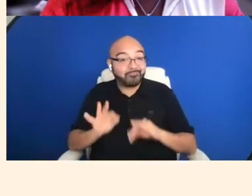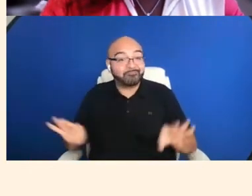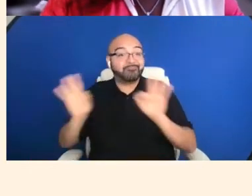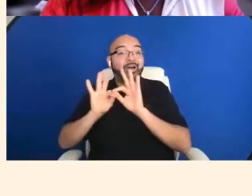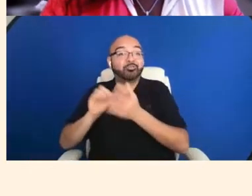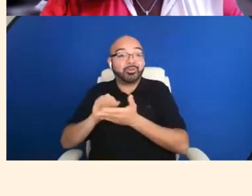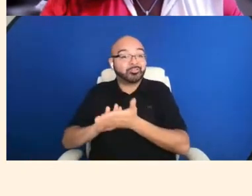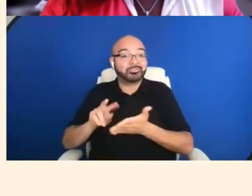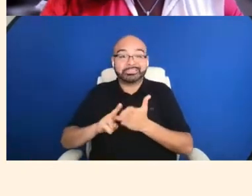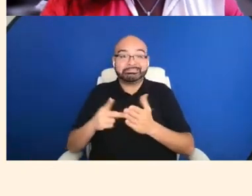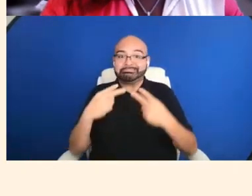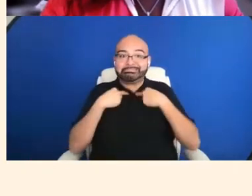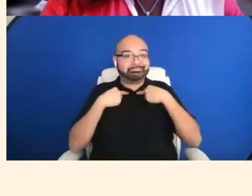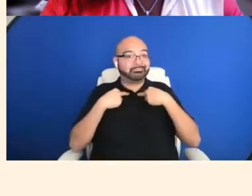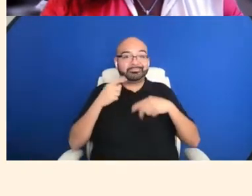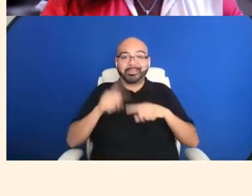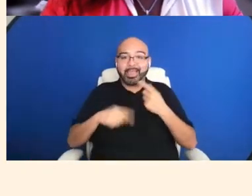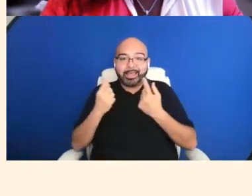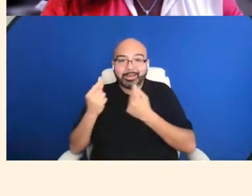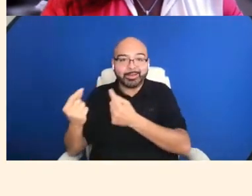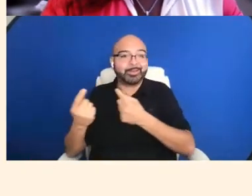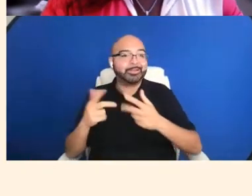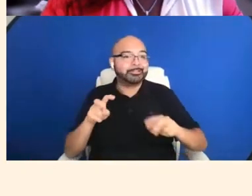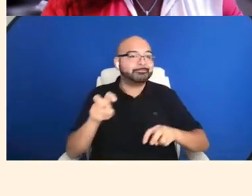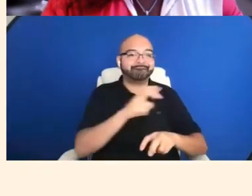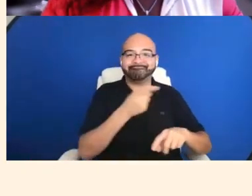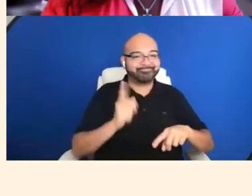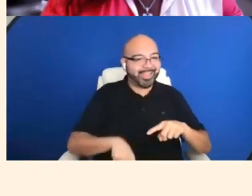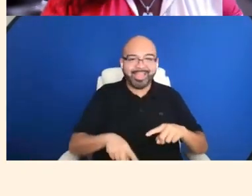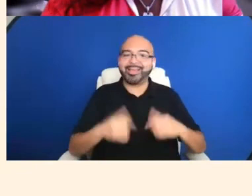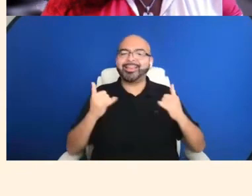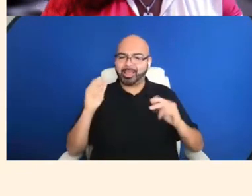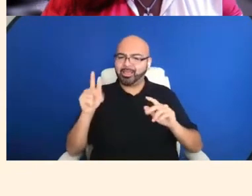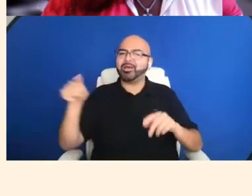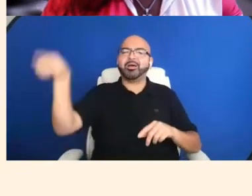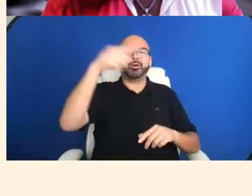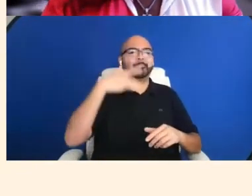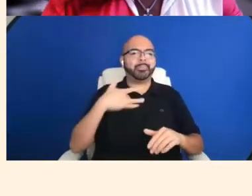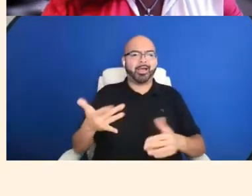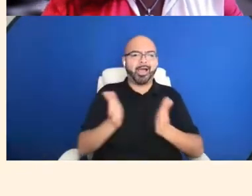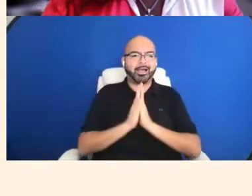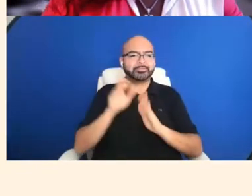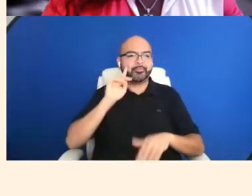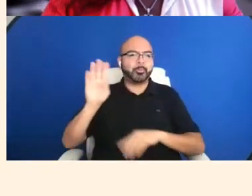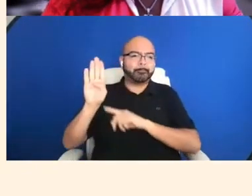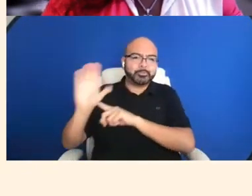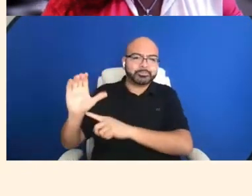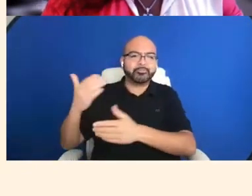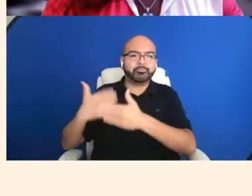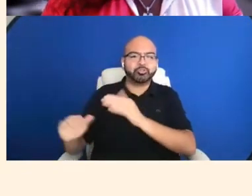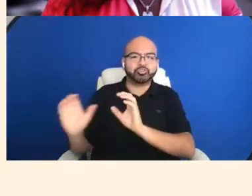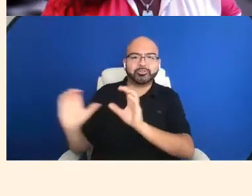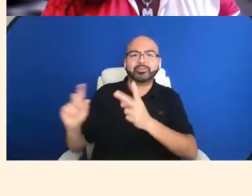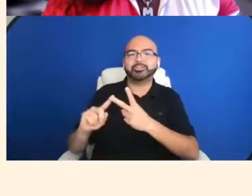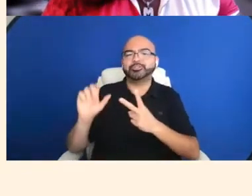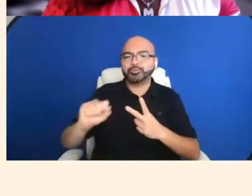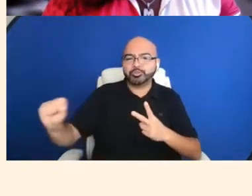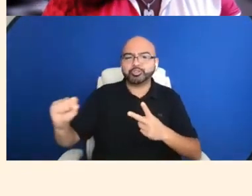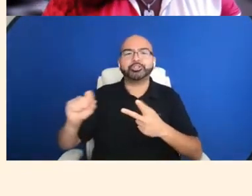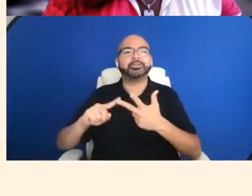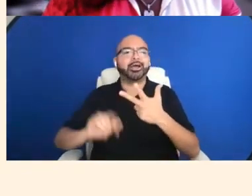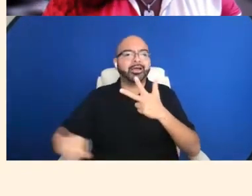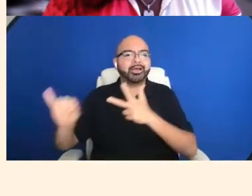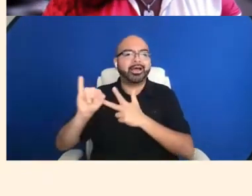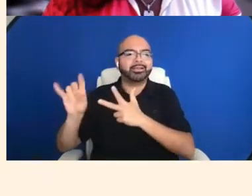anywhere. You can't do anything because nowadays they ask for birth certificates, socials, IDs, and in most